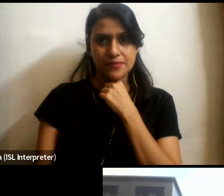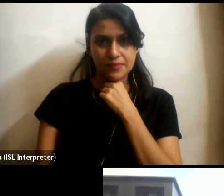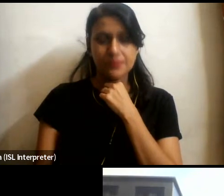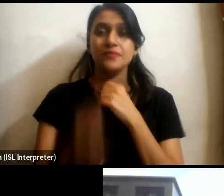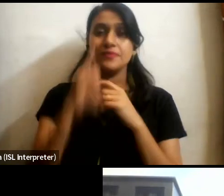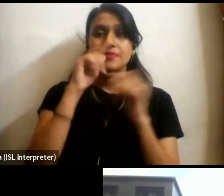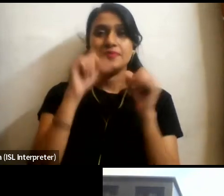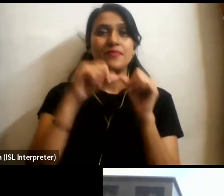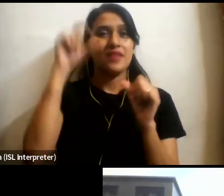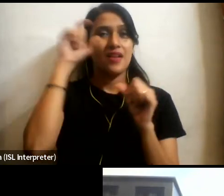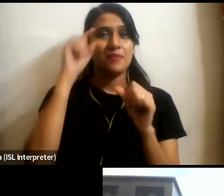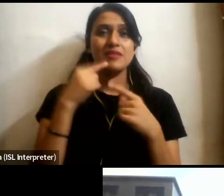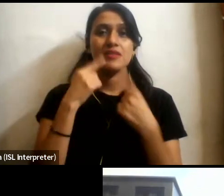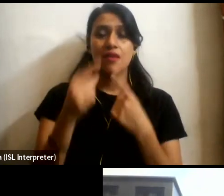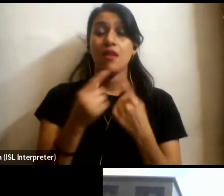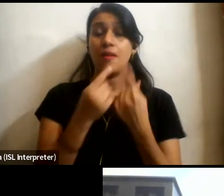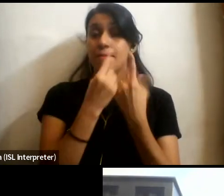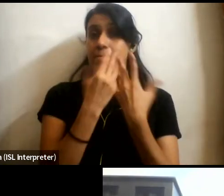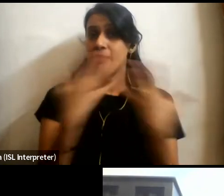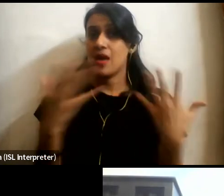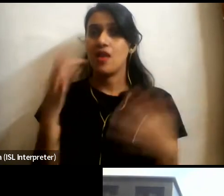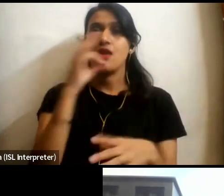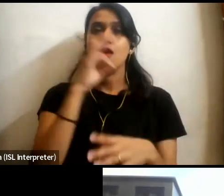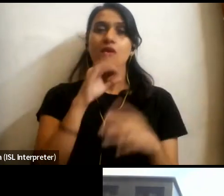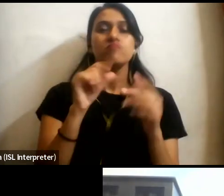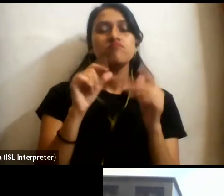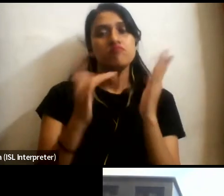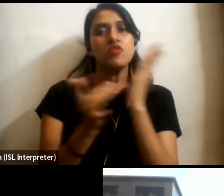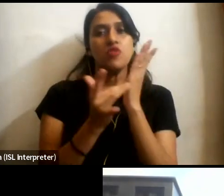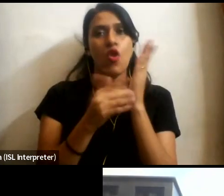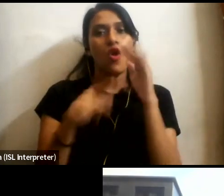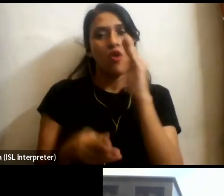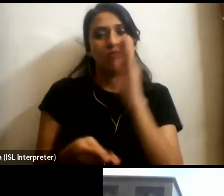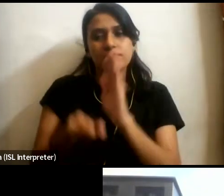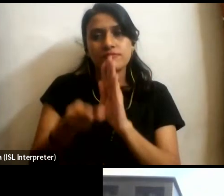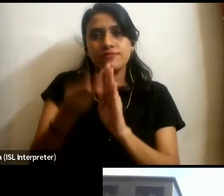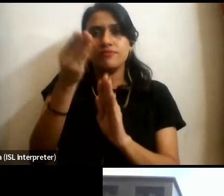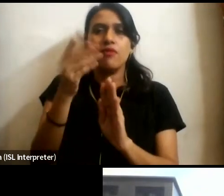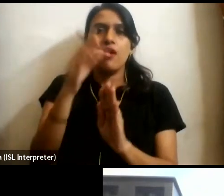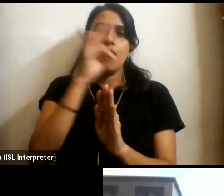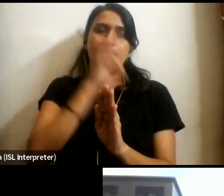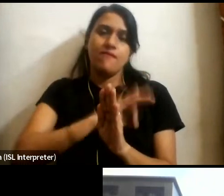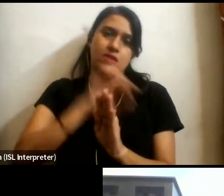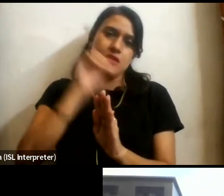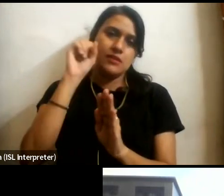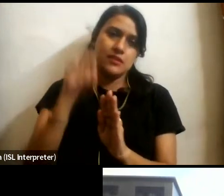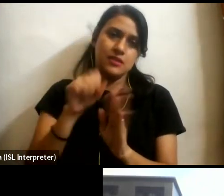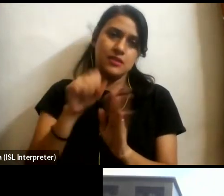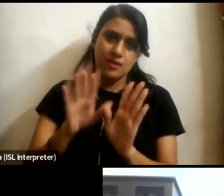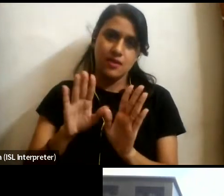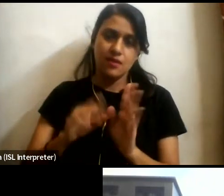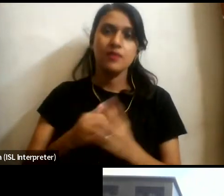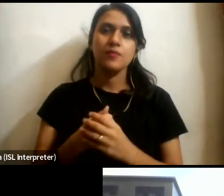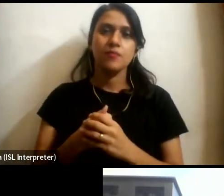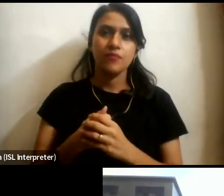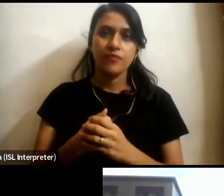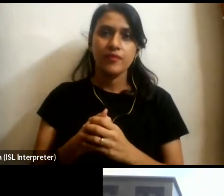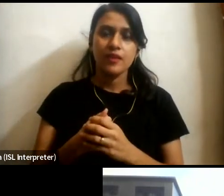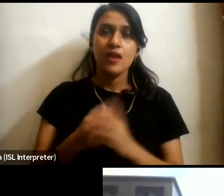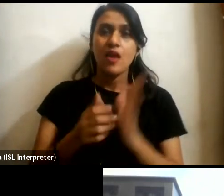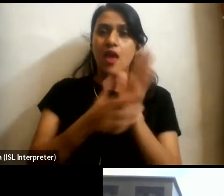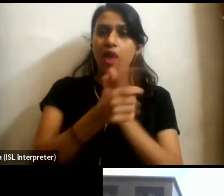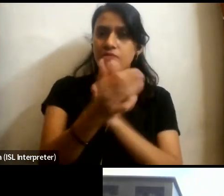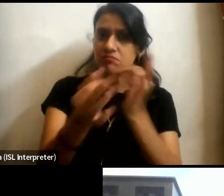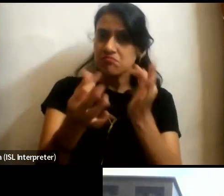of benefit from technological advancement in sort of increasing the efficiency